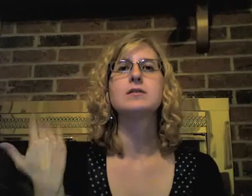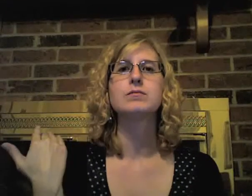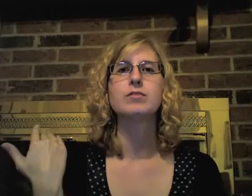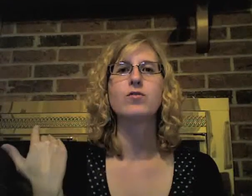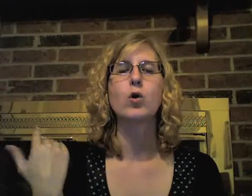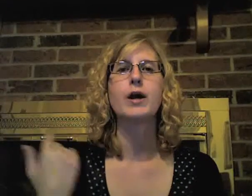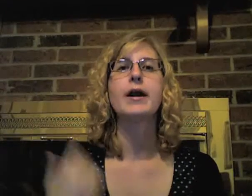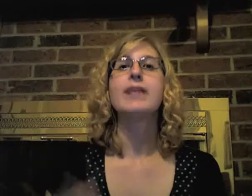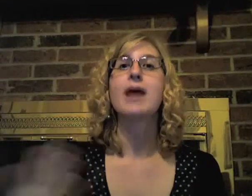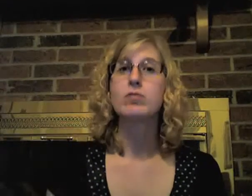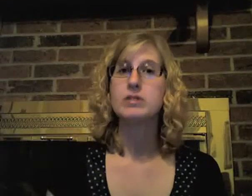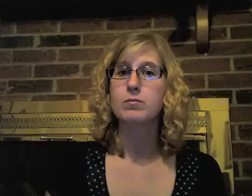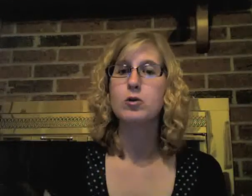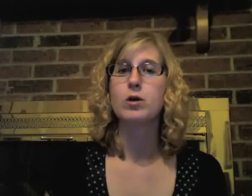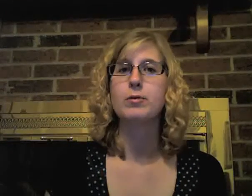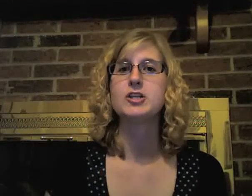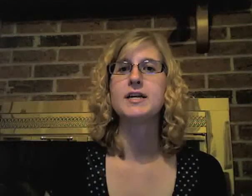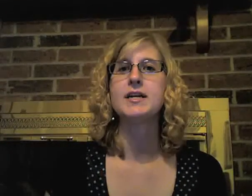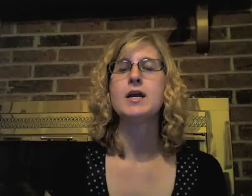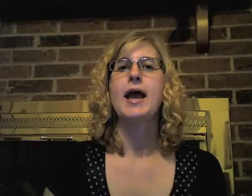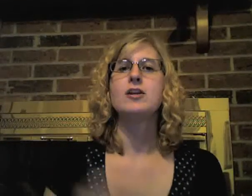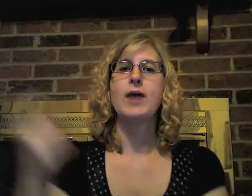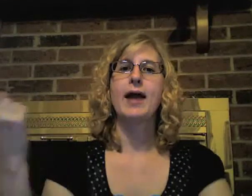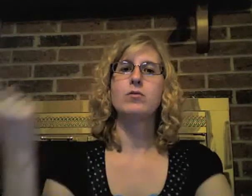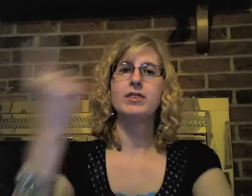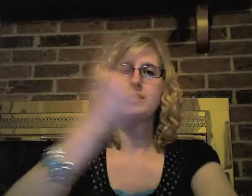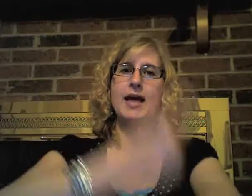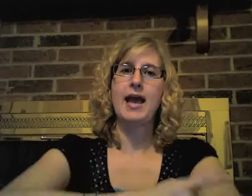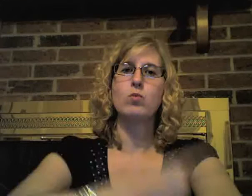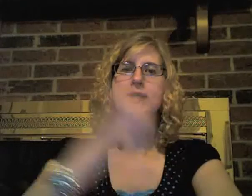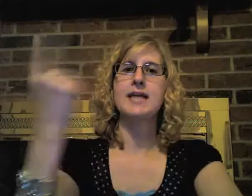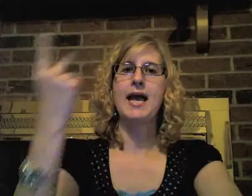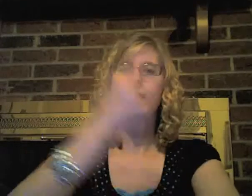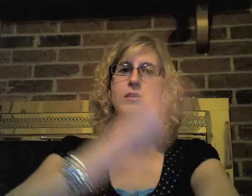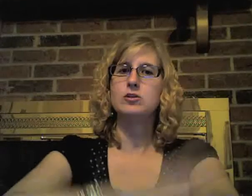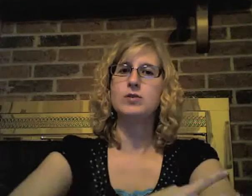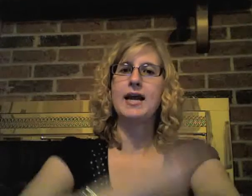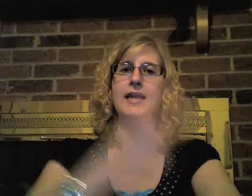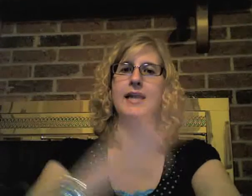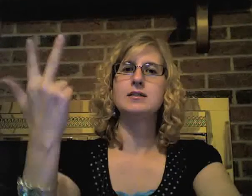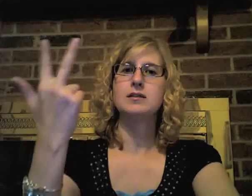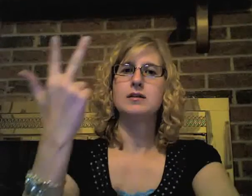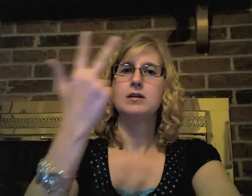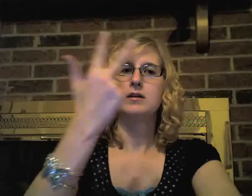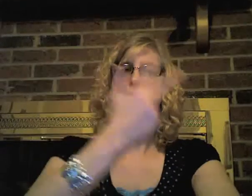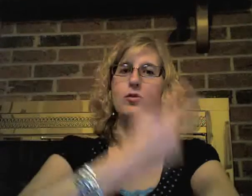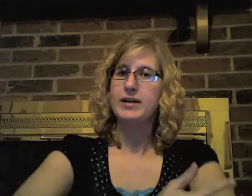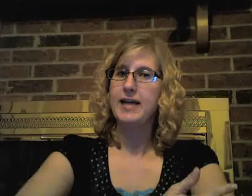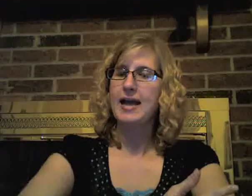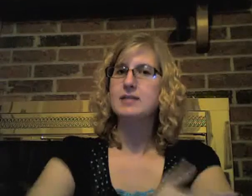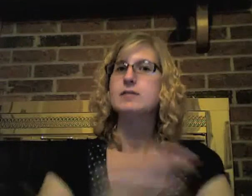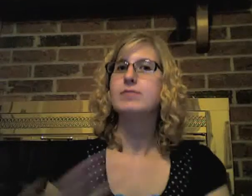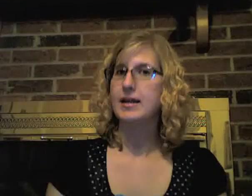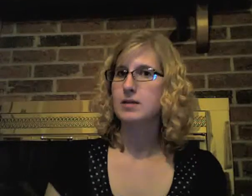number incorporation, and you had it with the day, 1 day, 2 days, 3 days. That's number incorporation. With